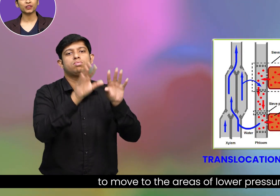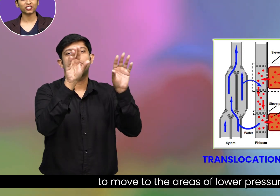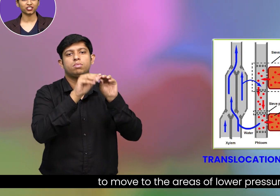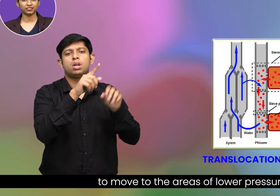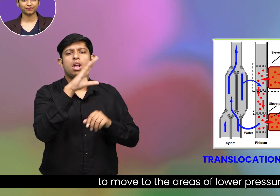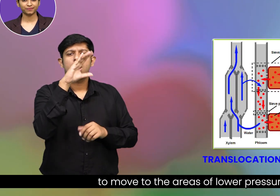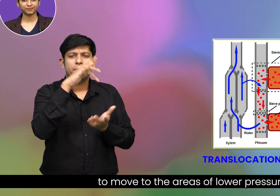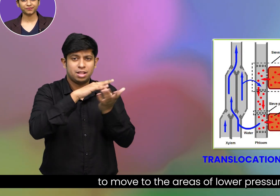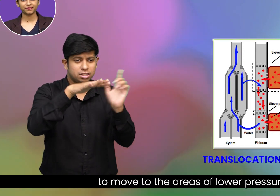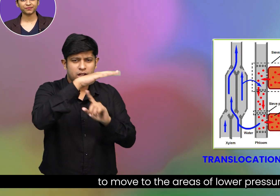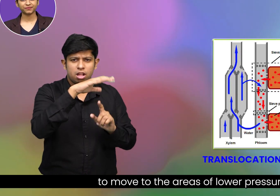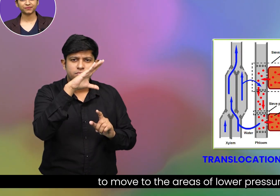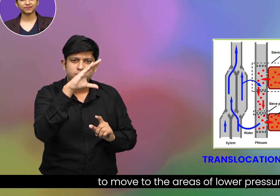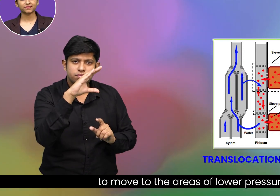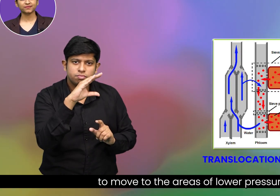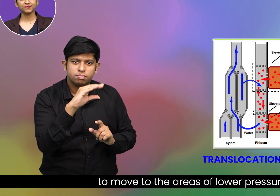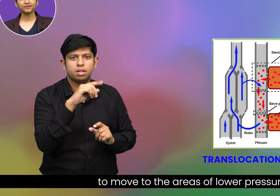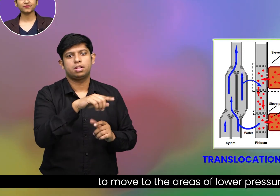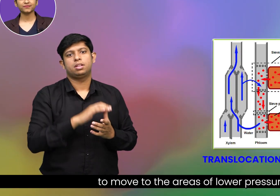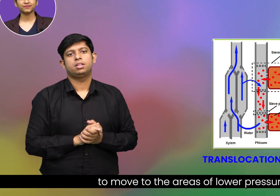lower pressure.